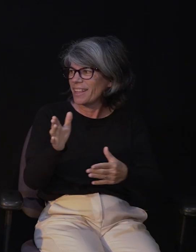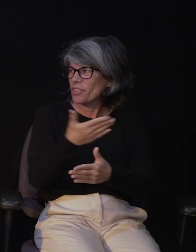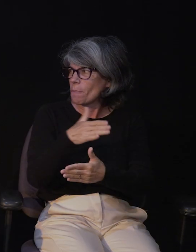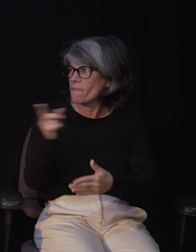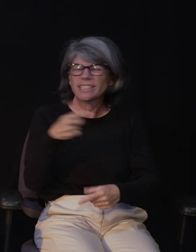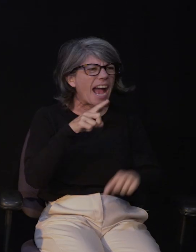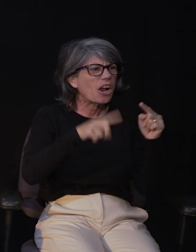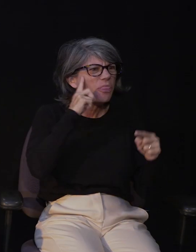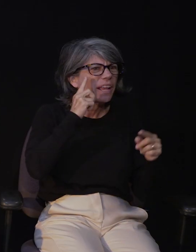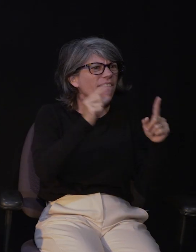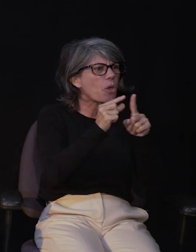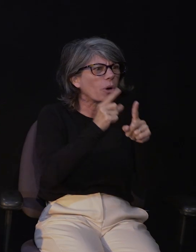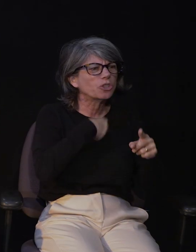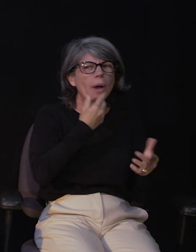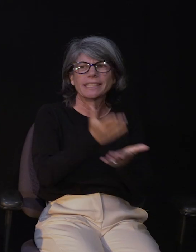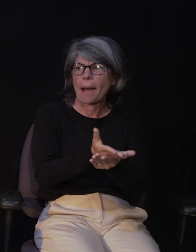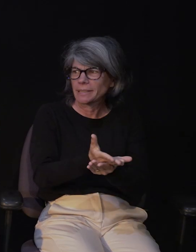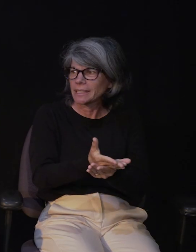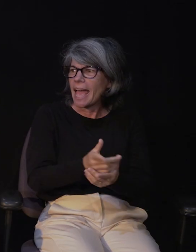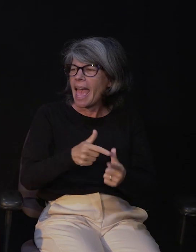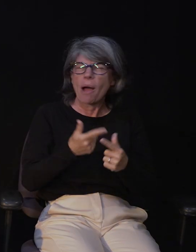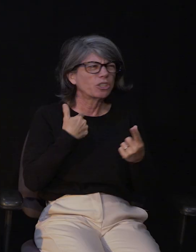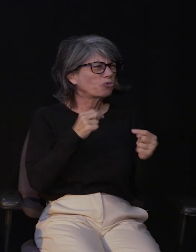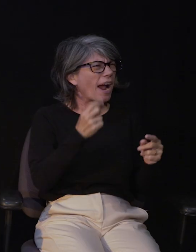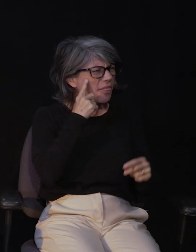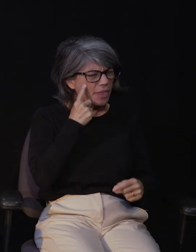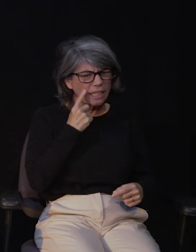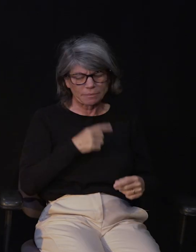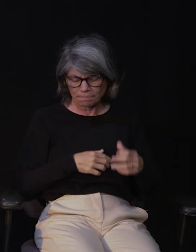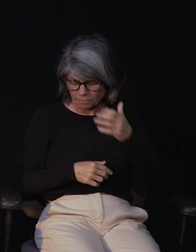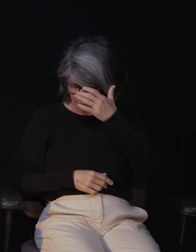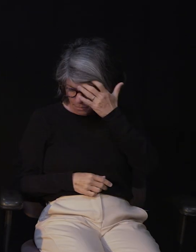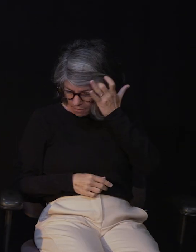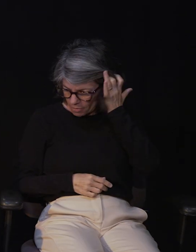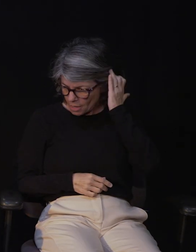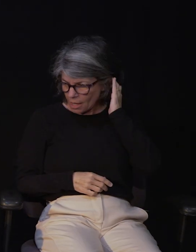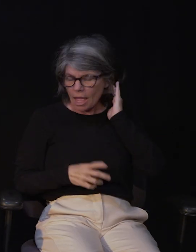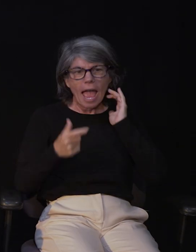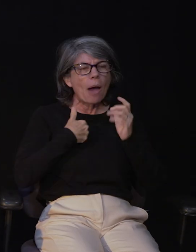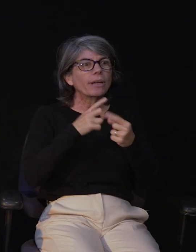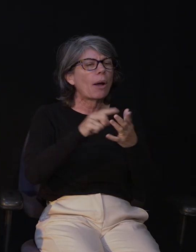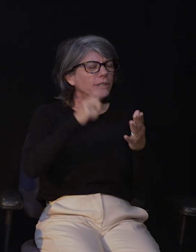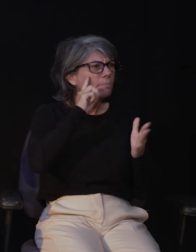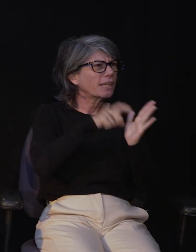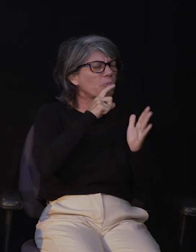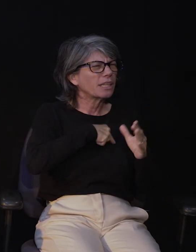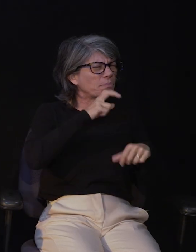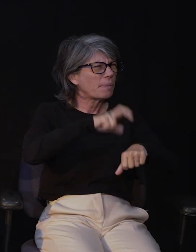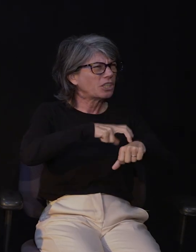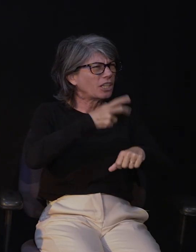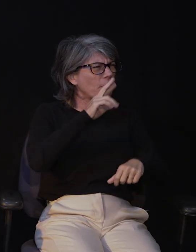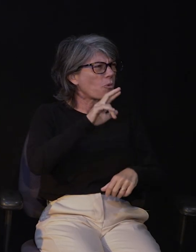I couldn't think of the word, so I stopped. Yeah. And I was trying to think, and what I what I was picturing was potato chips because